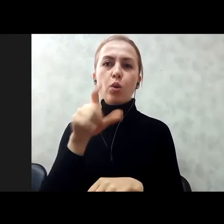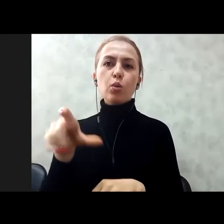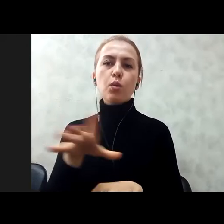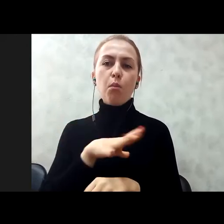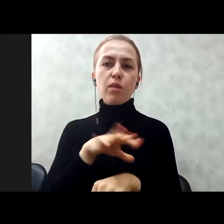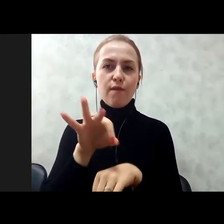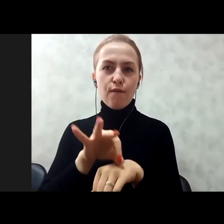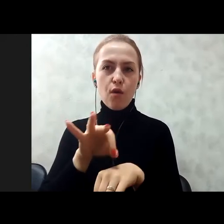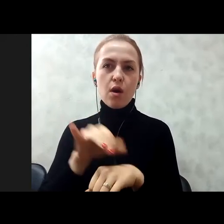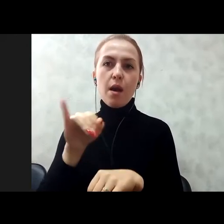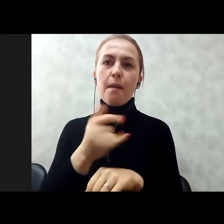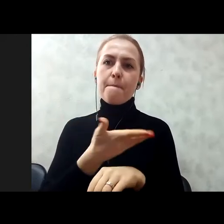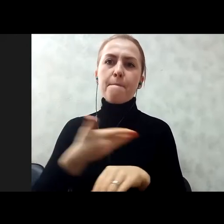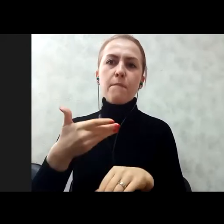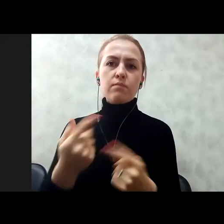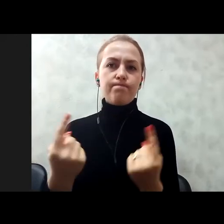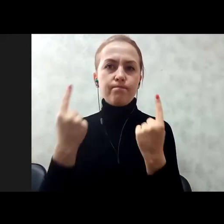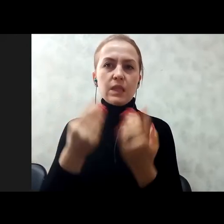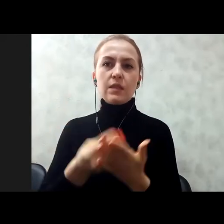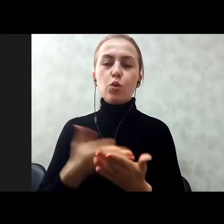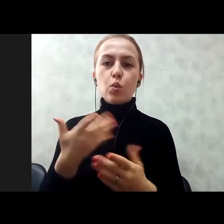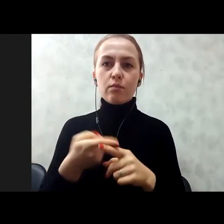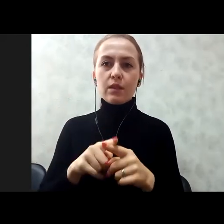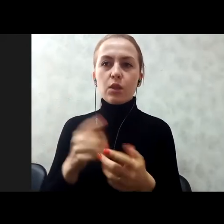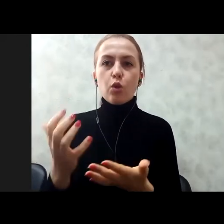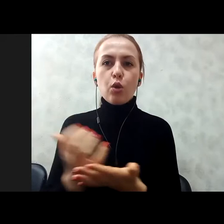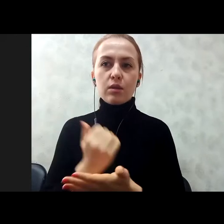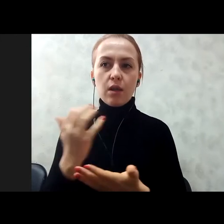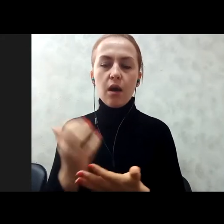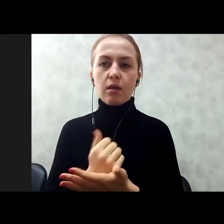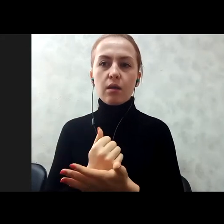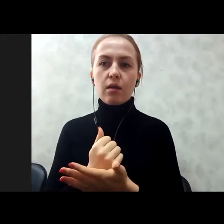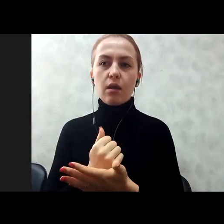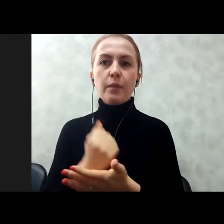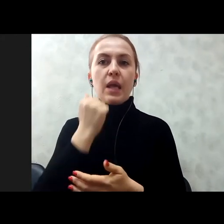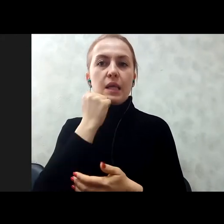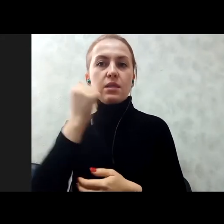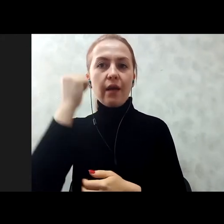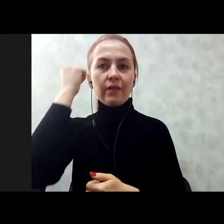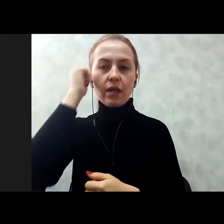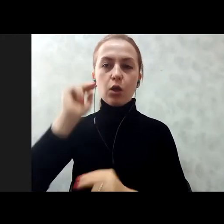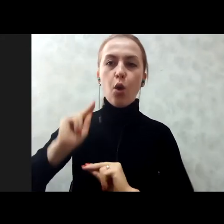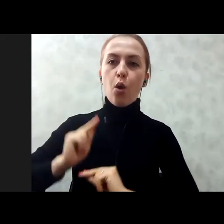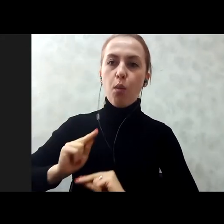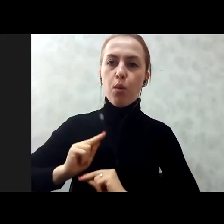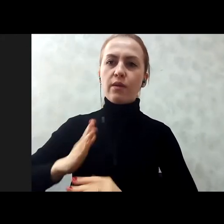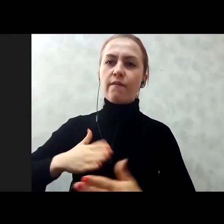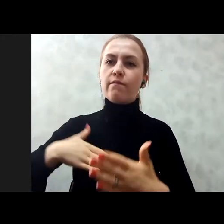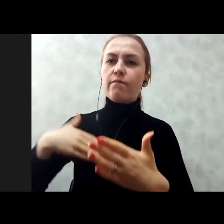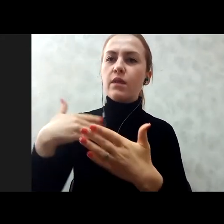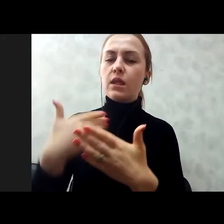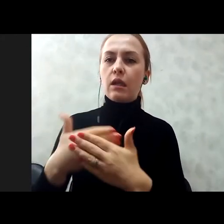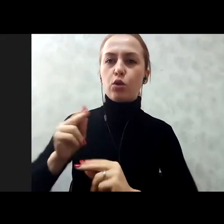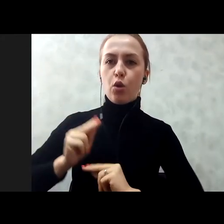be thankful to the commitment of thousands of election officials and to the resilience of the